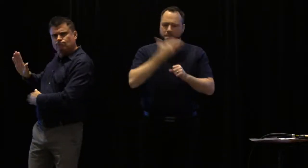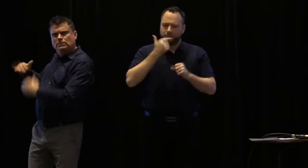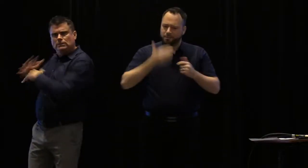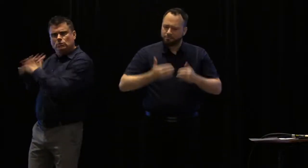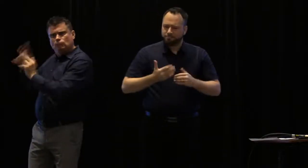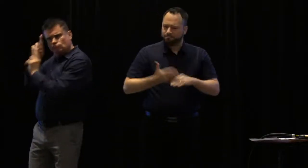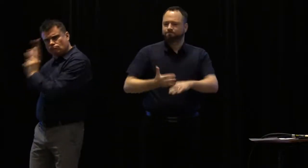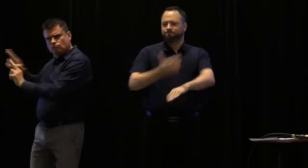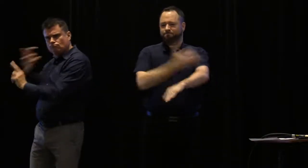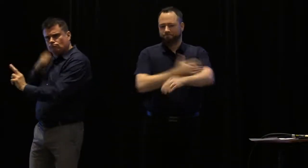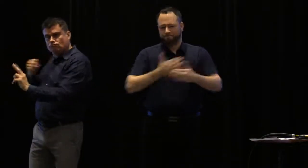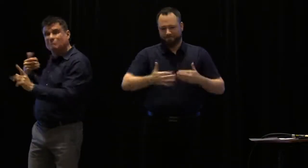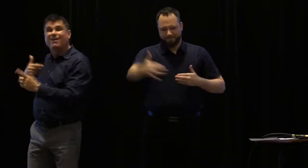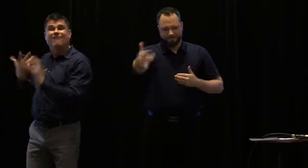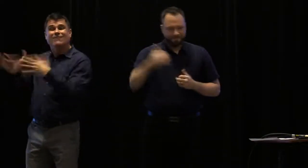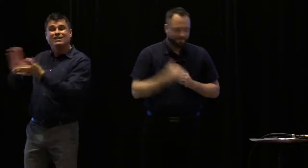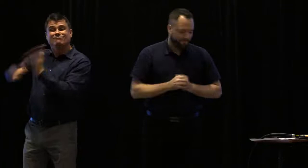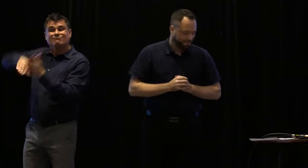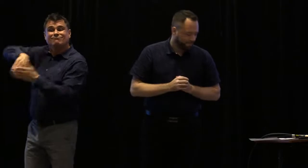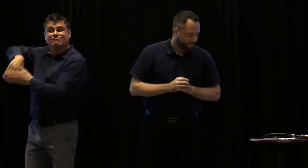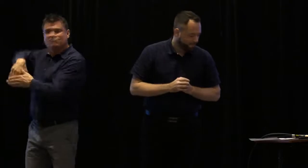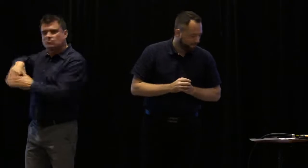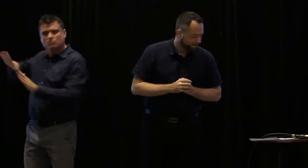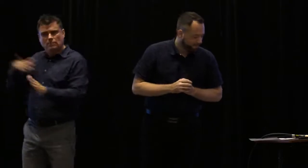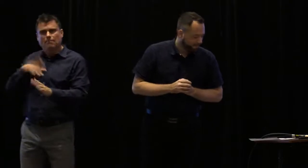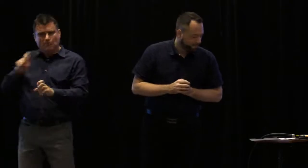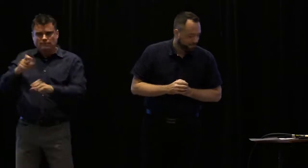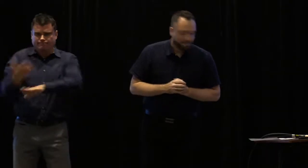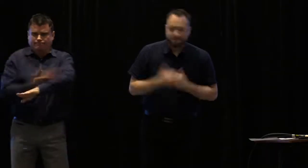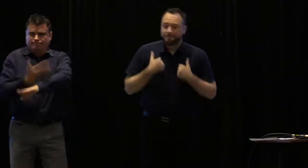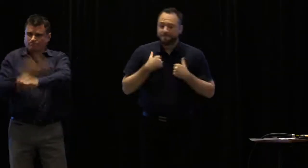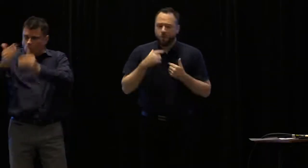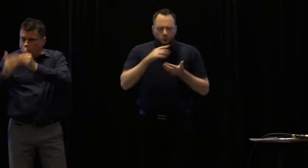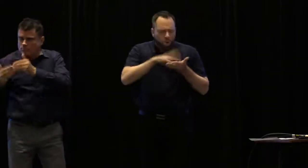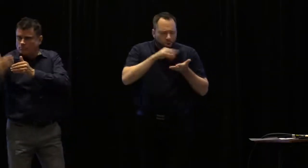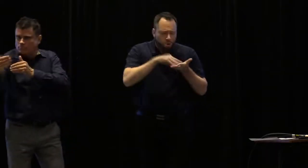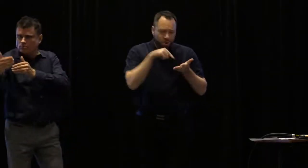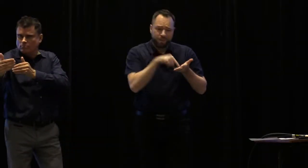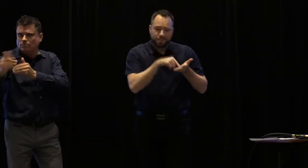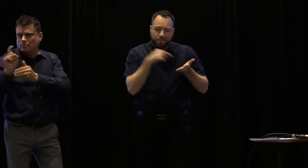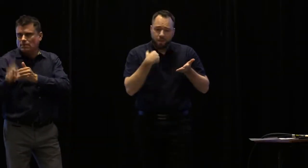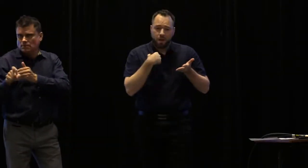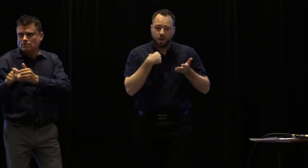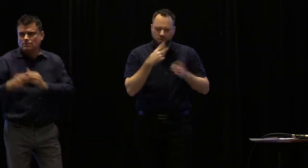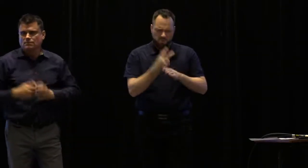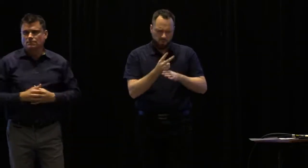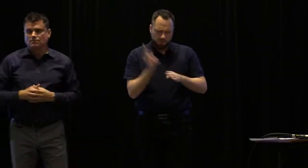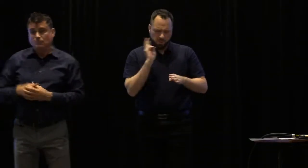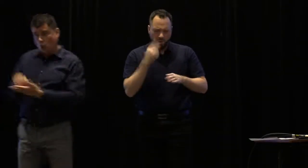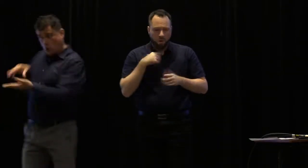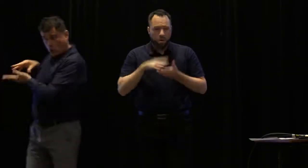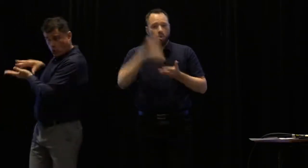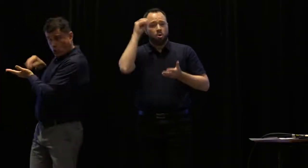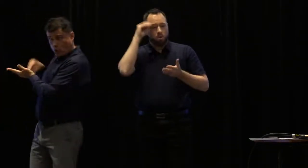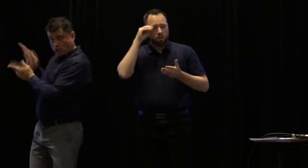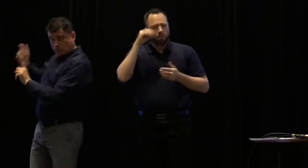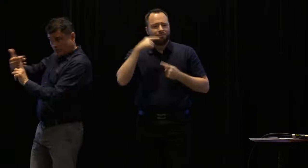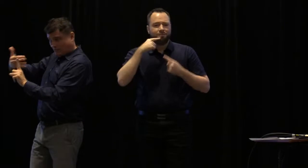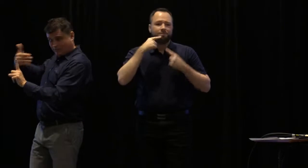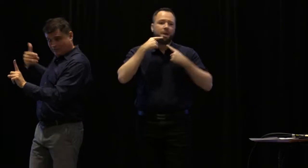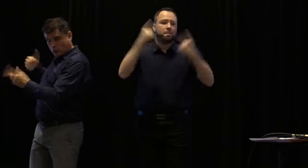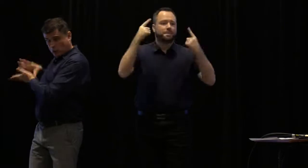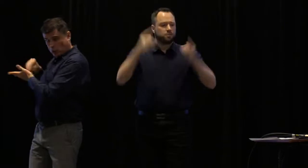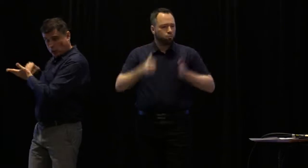and terrible history in many ways here in Canada, all that has happened, and so I just want to take the lessons from that moving